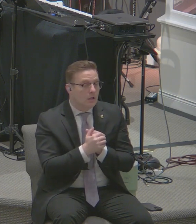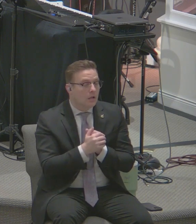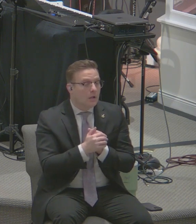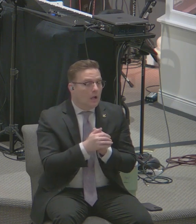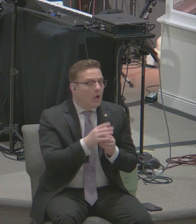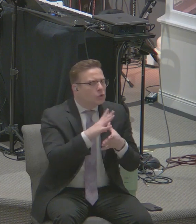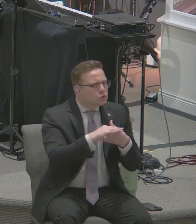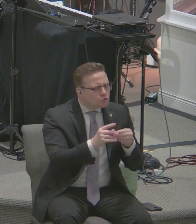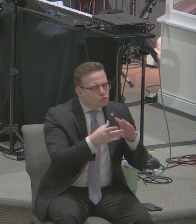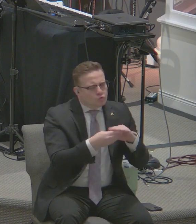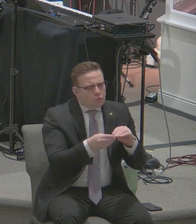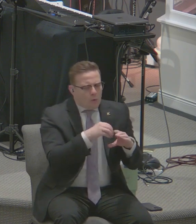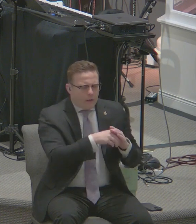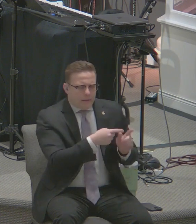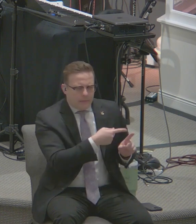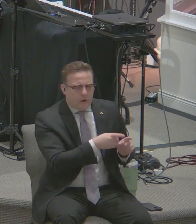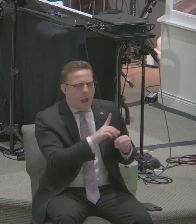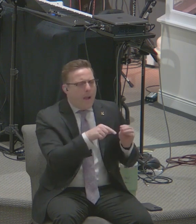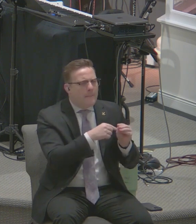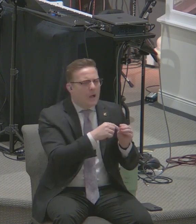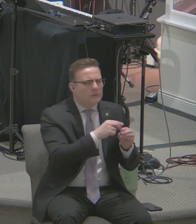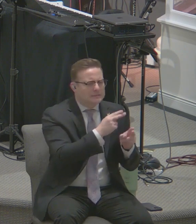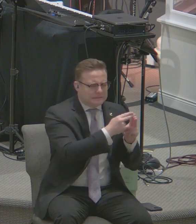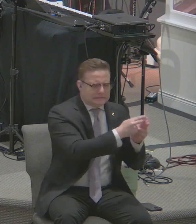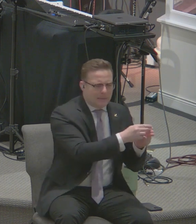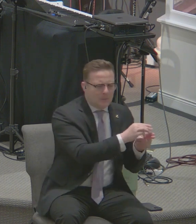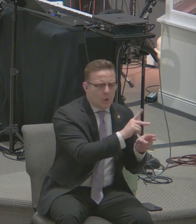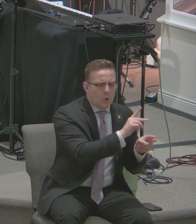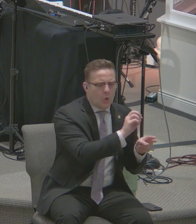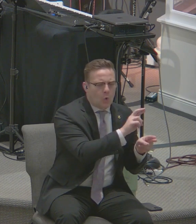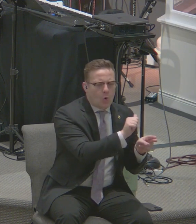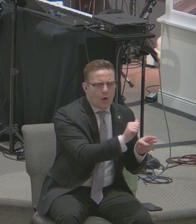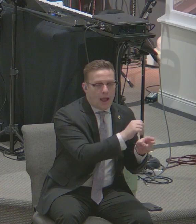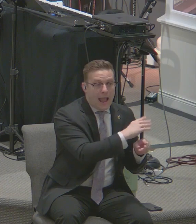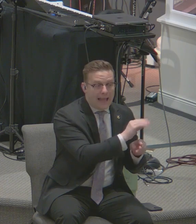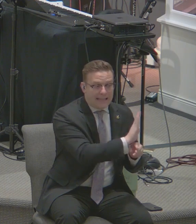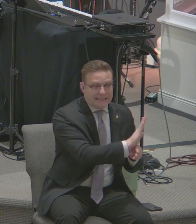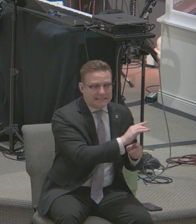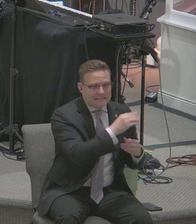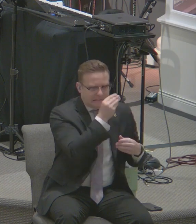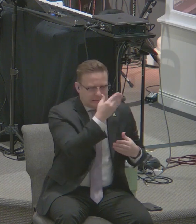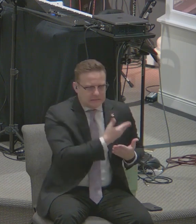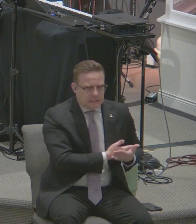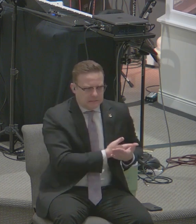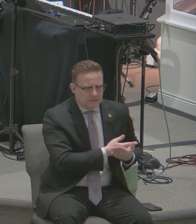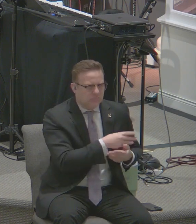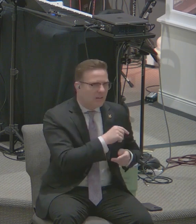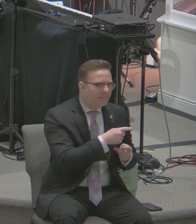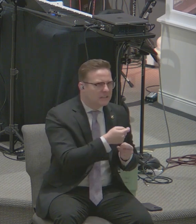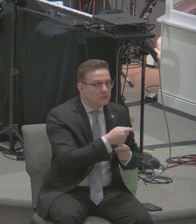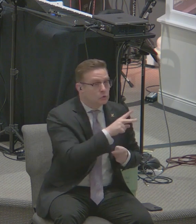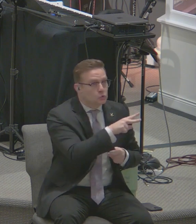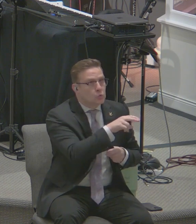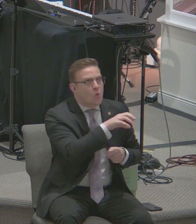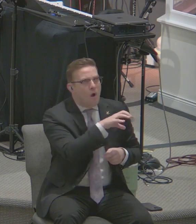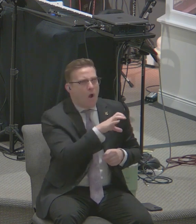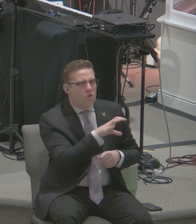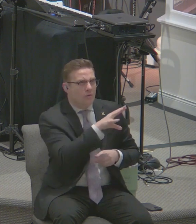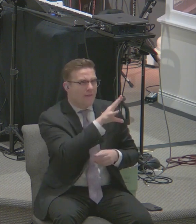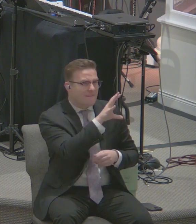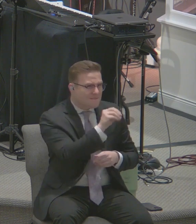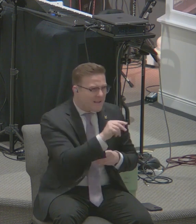there's a story there of how Korah, his sons, and other people, and